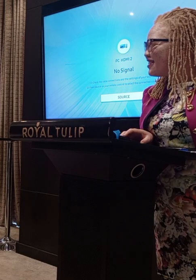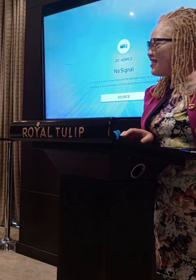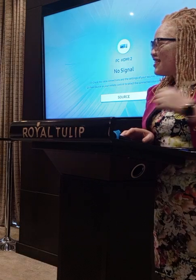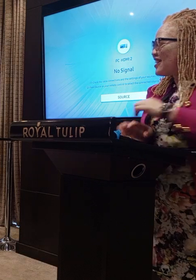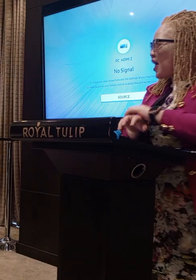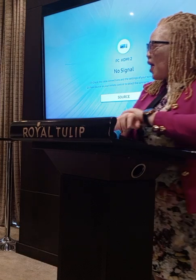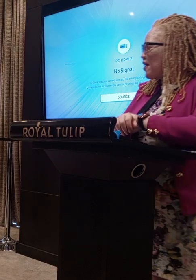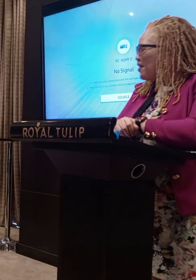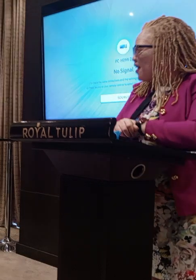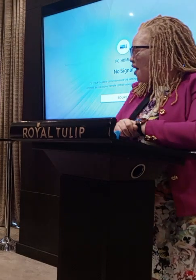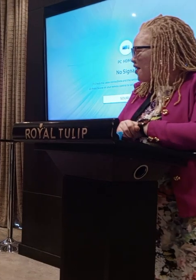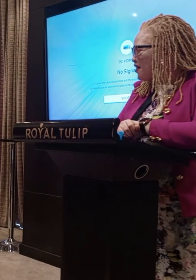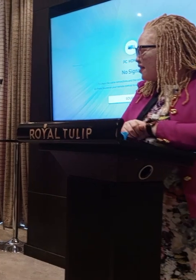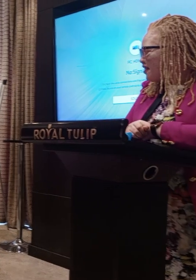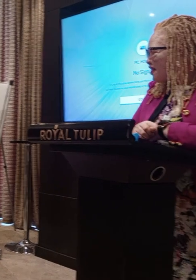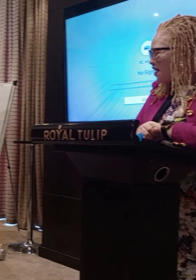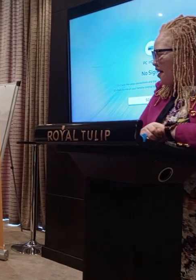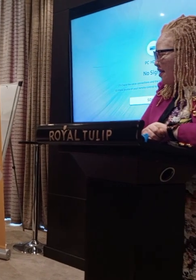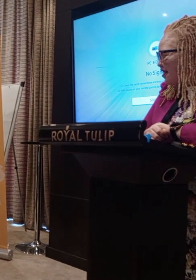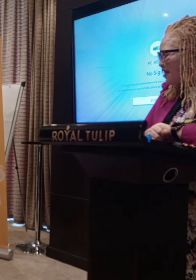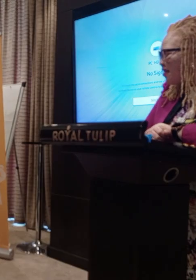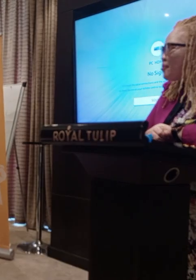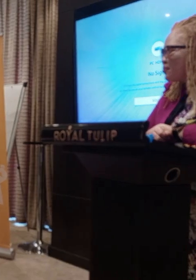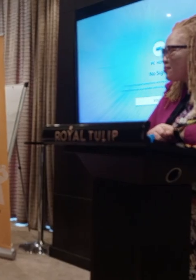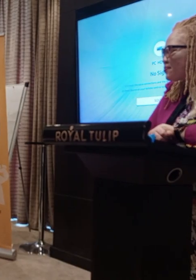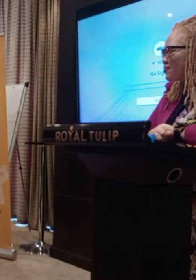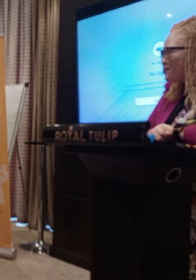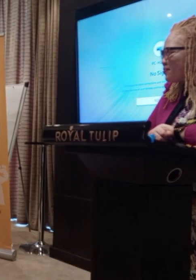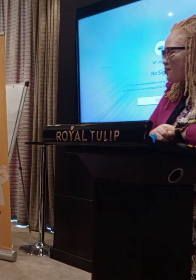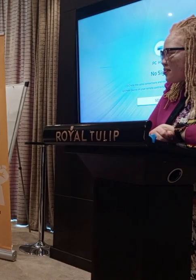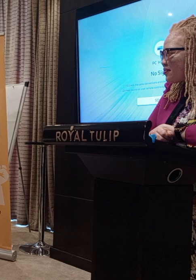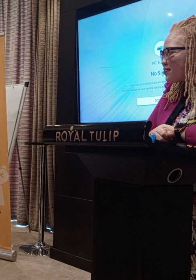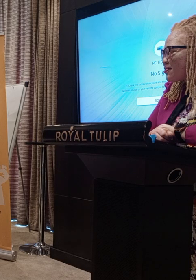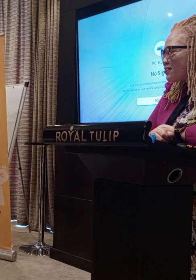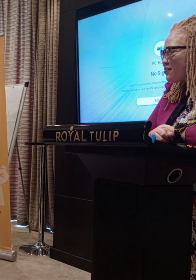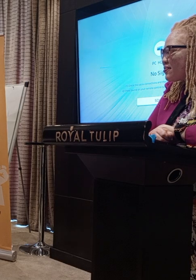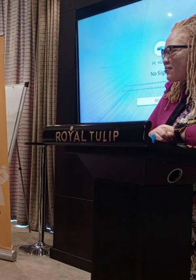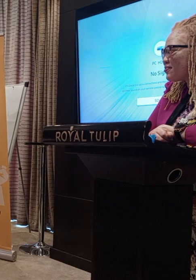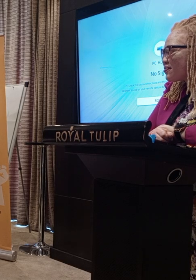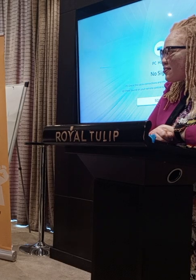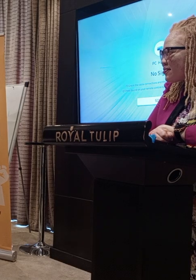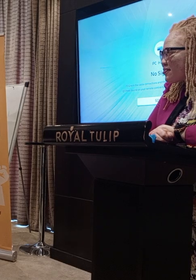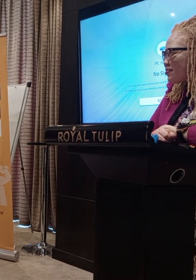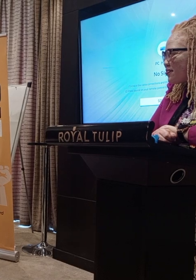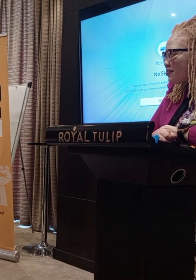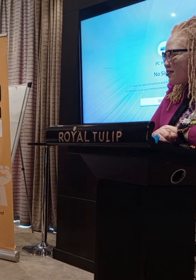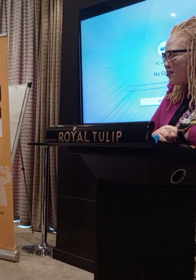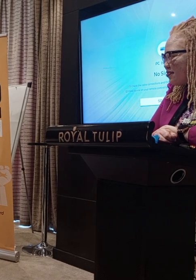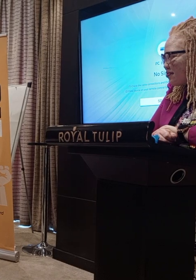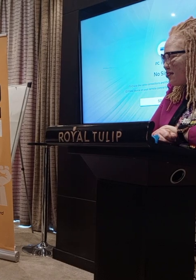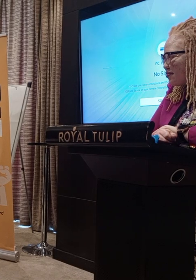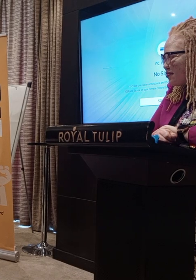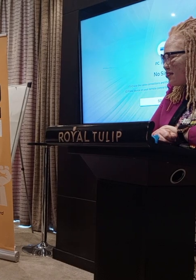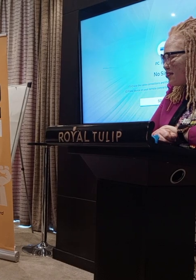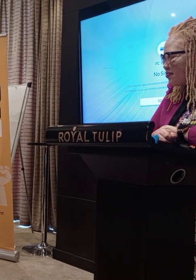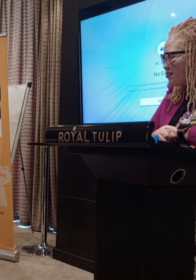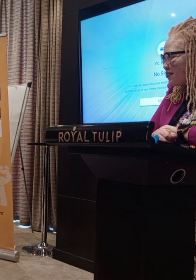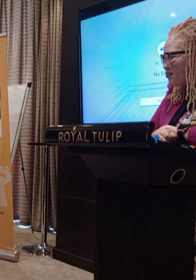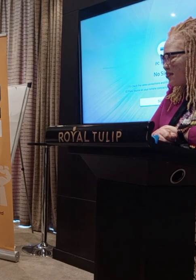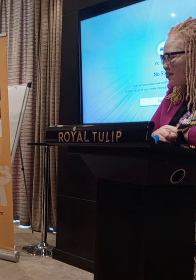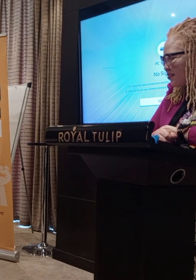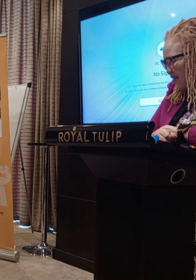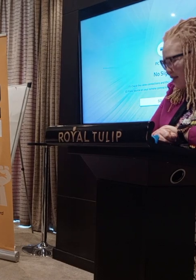Actually, I used to hear that name, but I didn't know the meaning. But I knew I'm